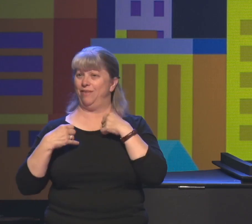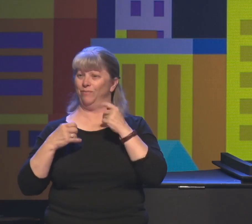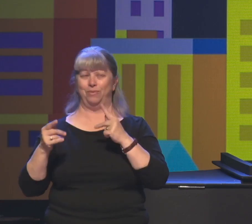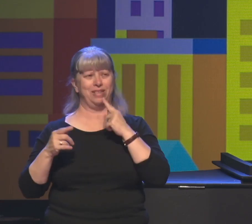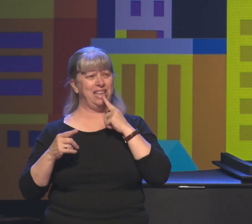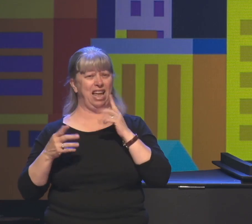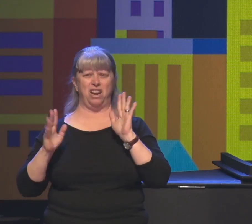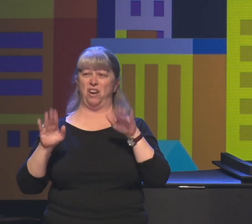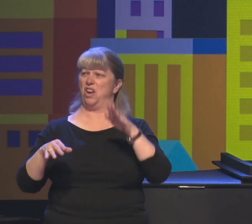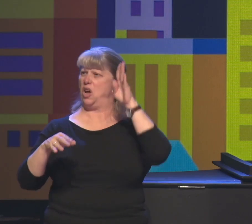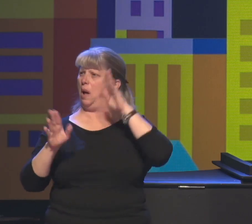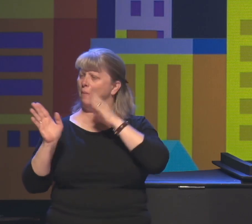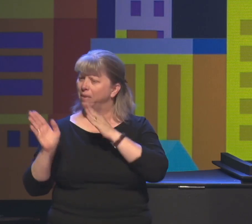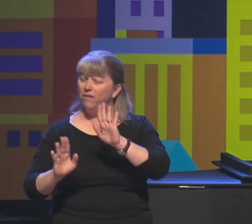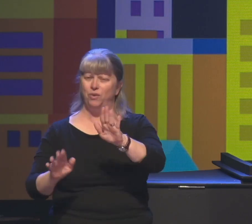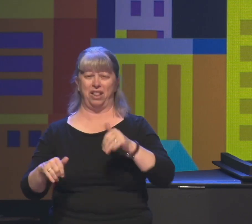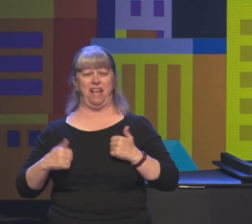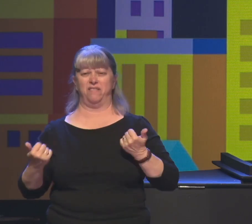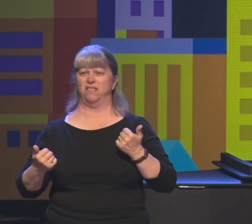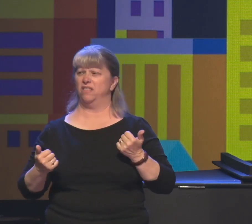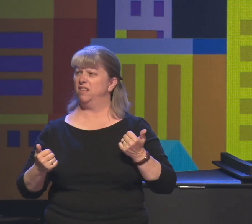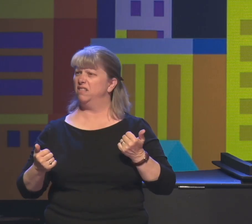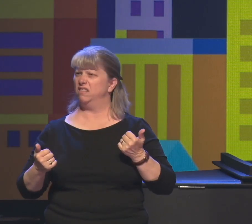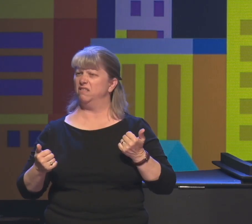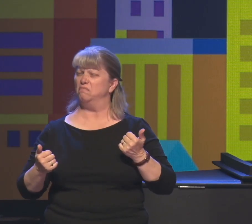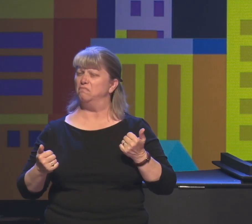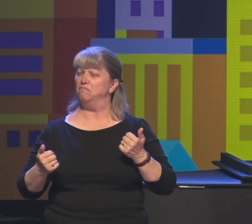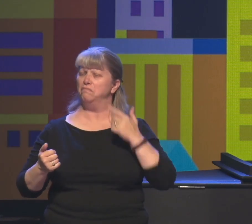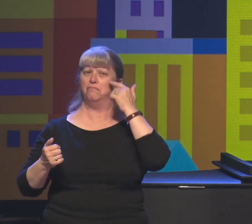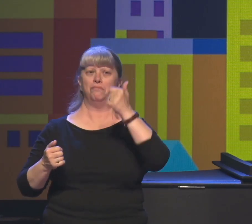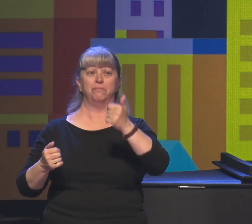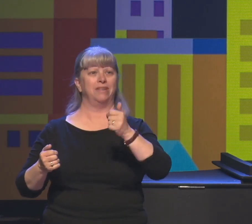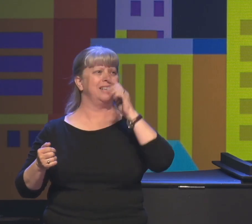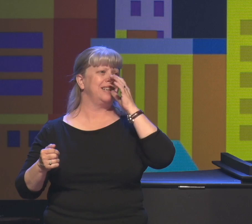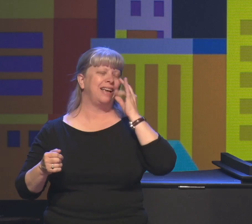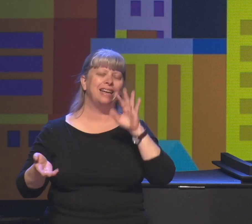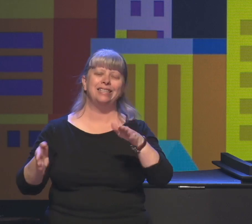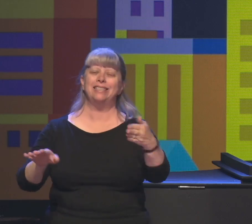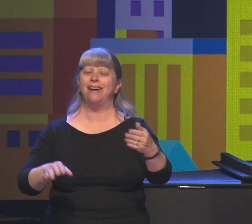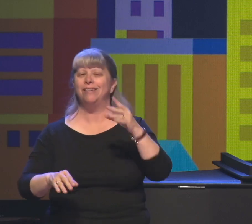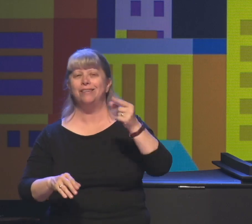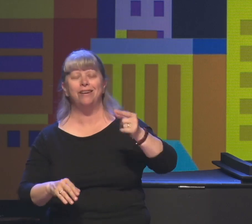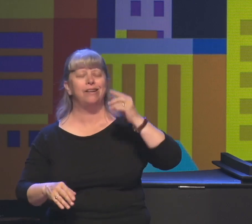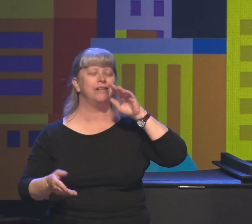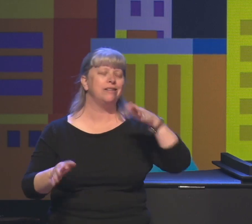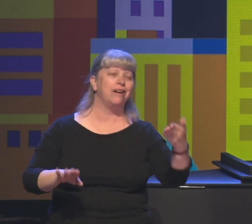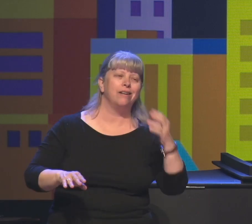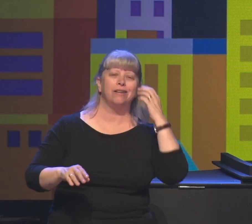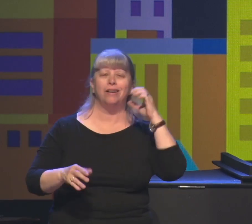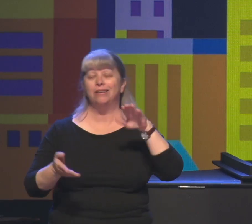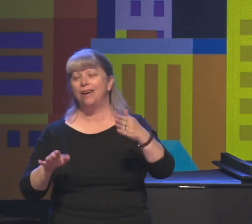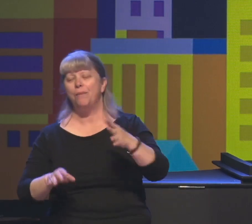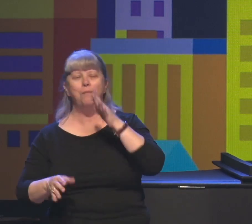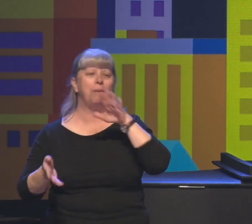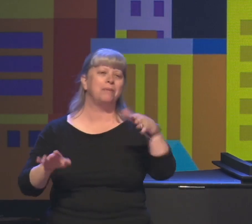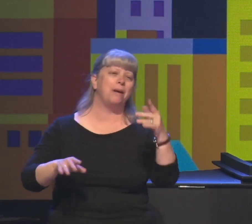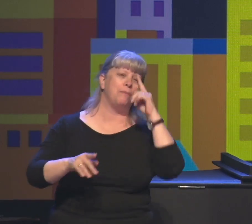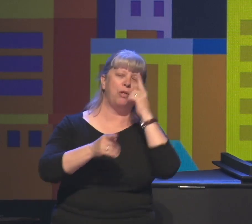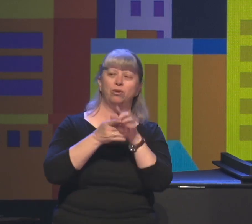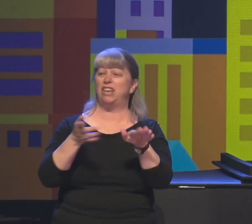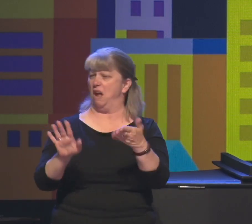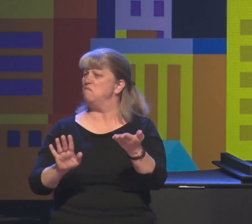say, well, that's just God's plan for your life. You know, your cat died, your dog died, your cousin died, your mom died, your brother